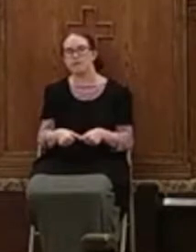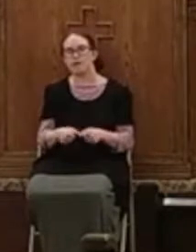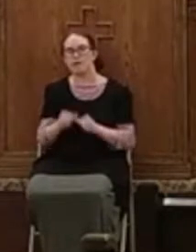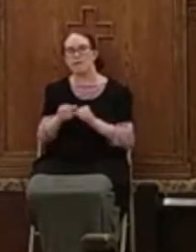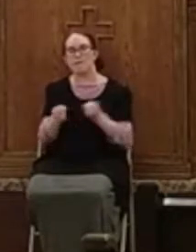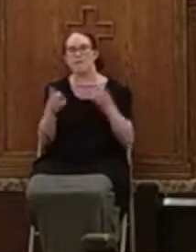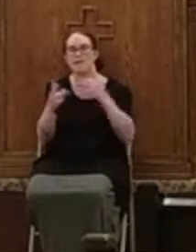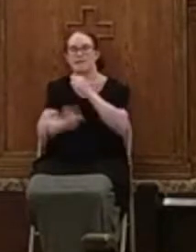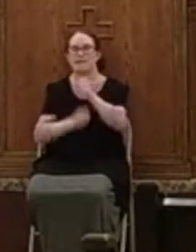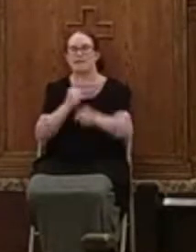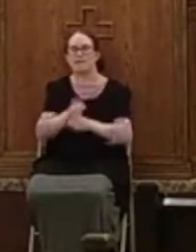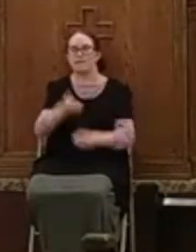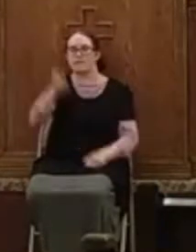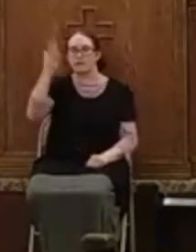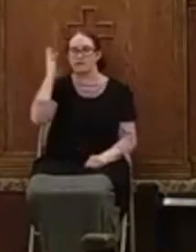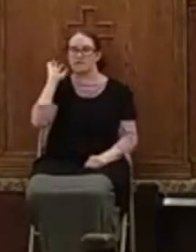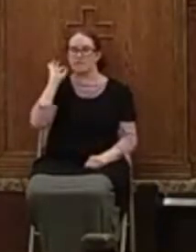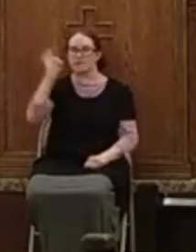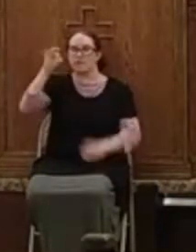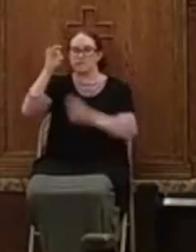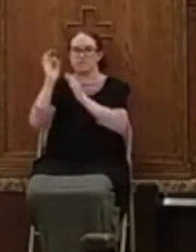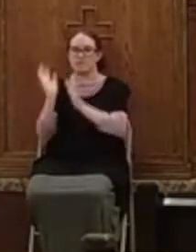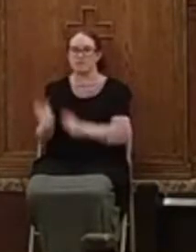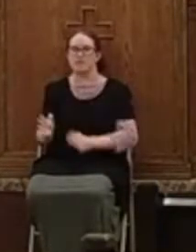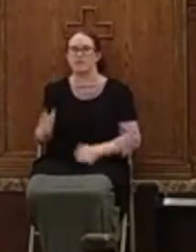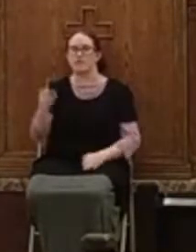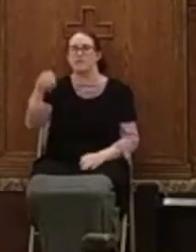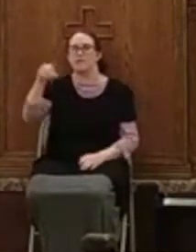years ago, when I pastored in Plainview, Texas,